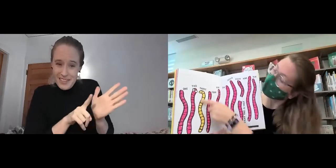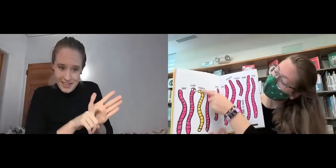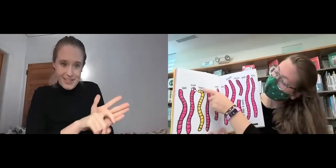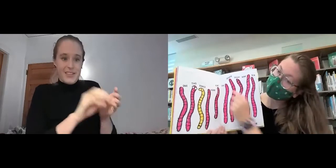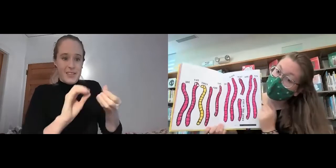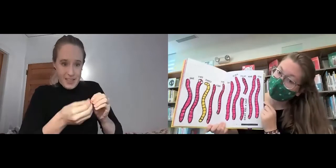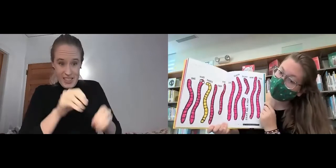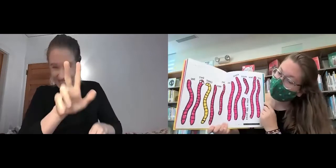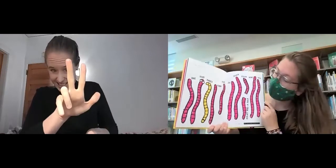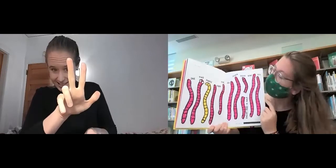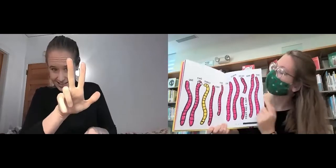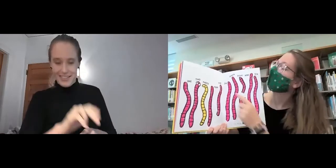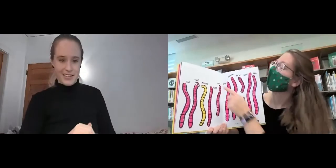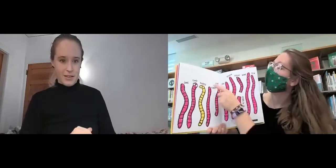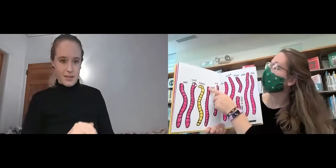worm number 3,